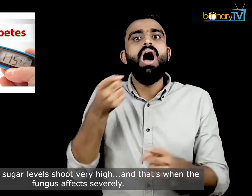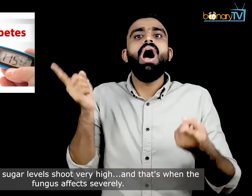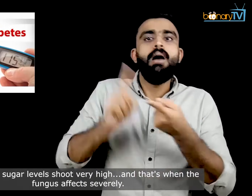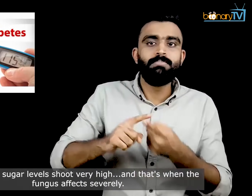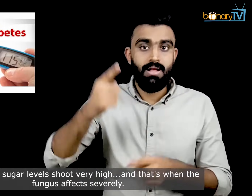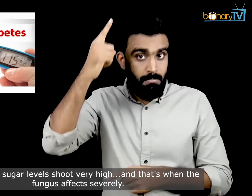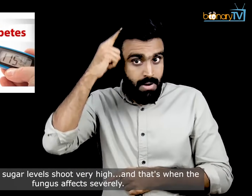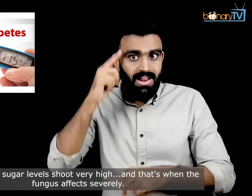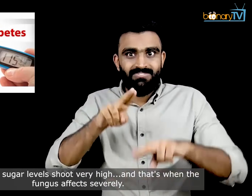severely.